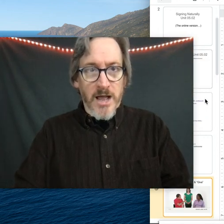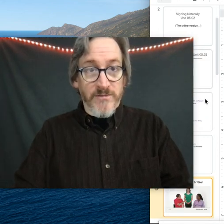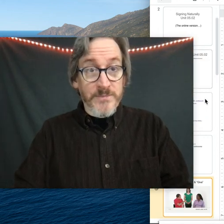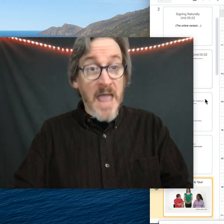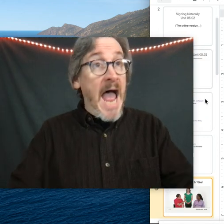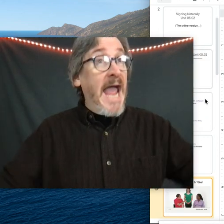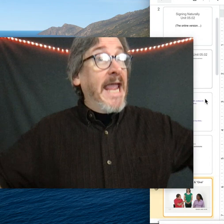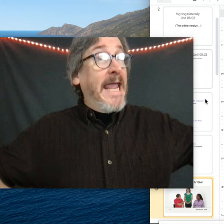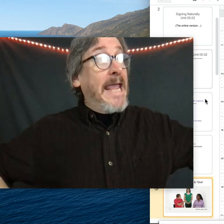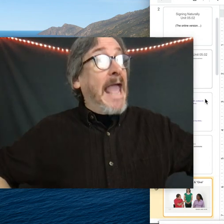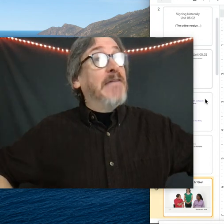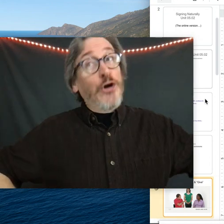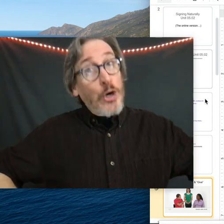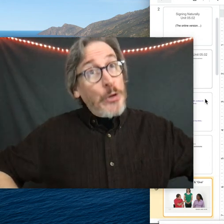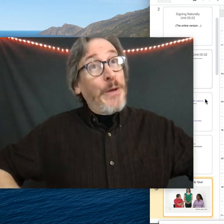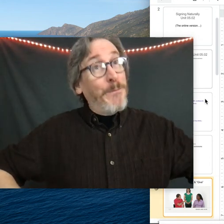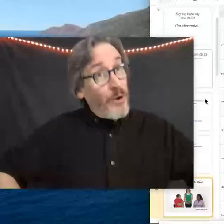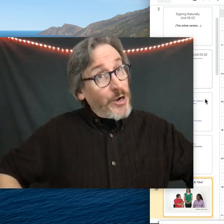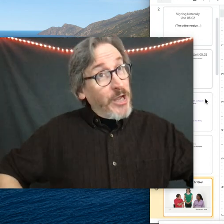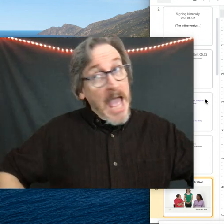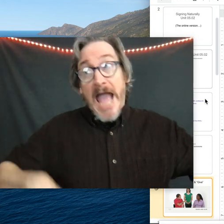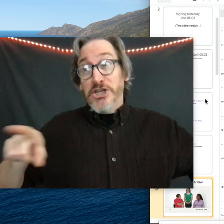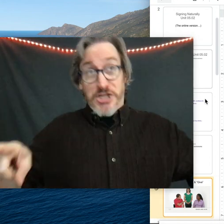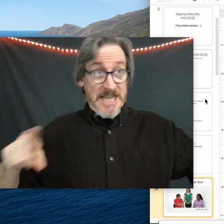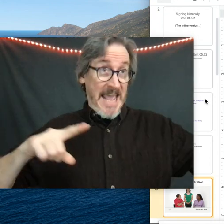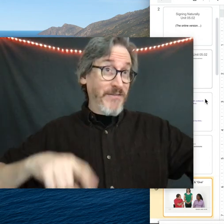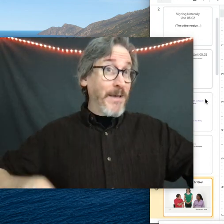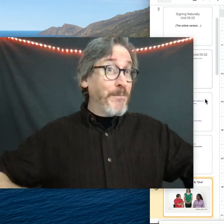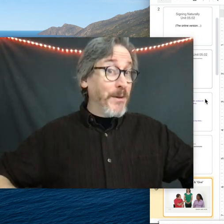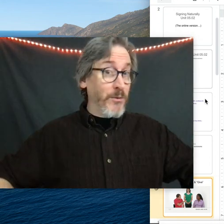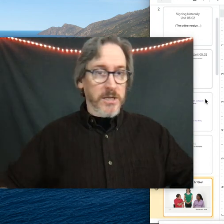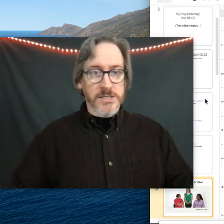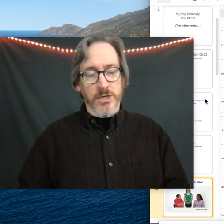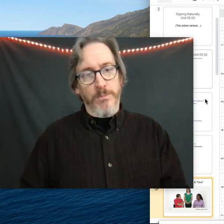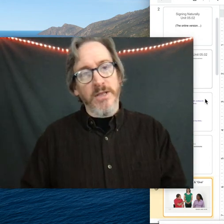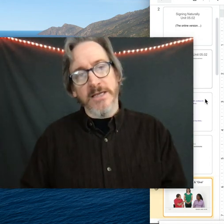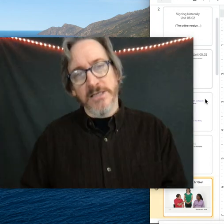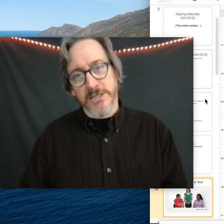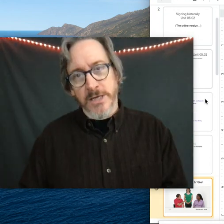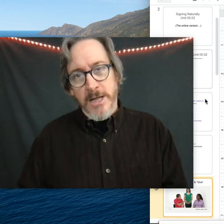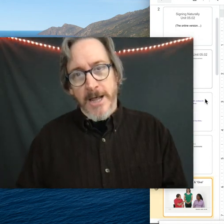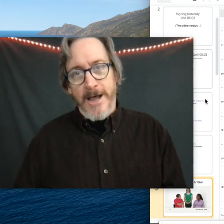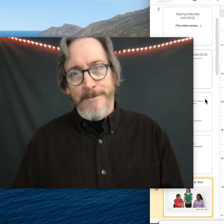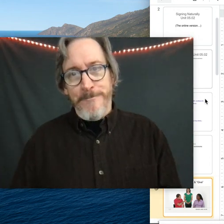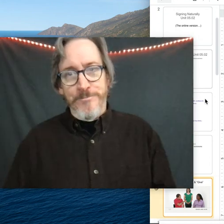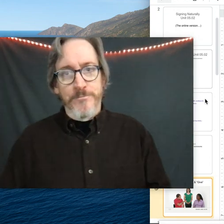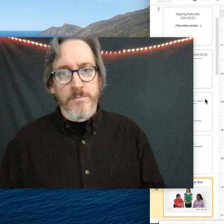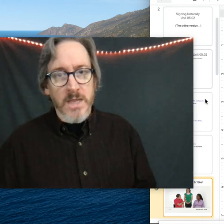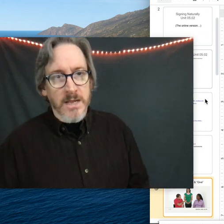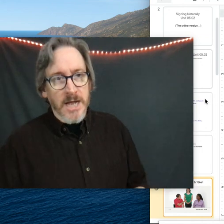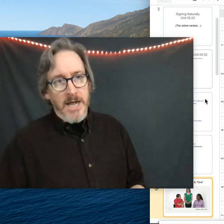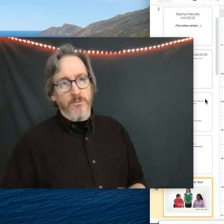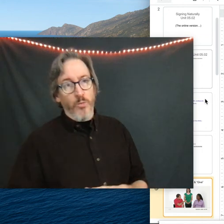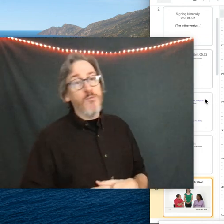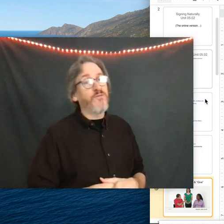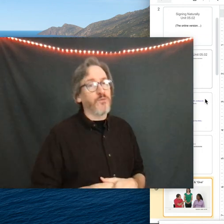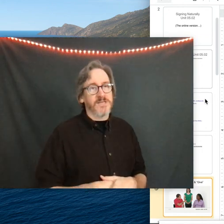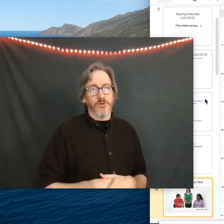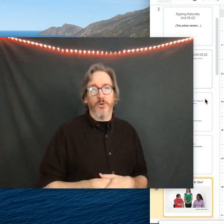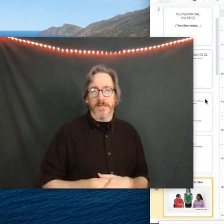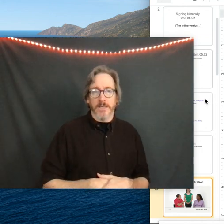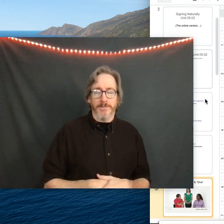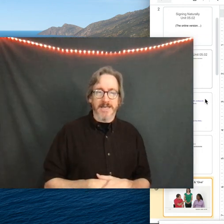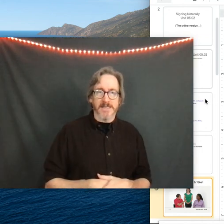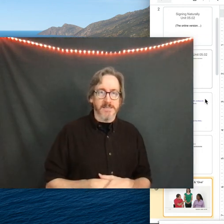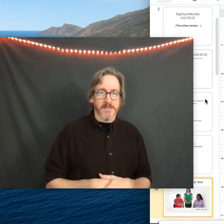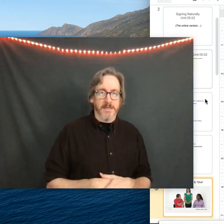school of, he gave her the book. She gave him the book. So please, we move through this